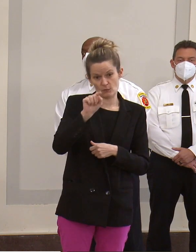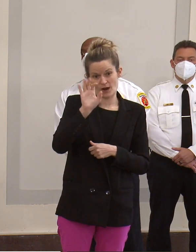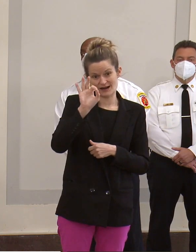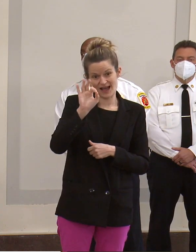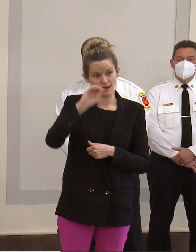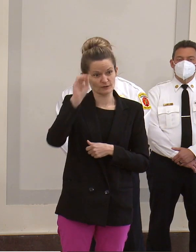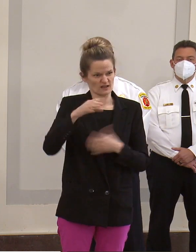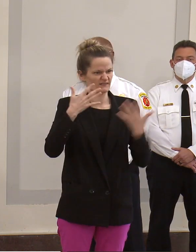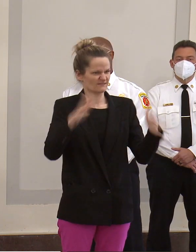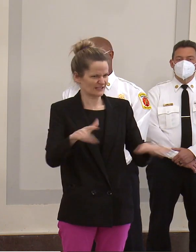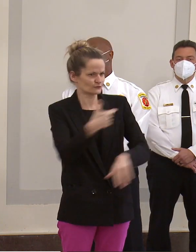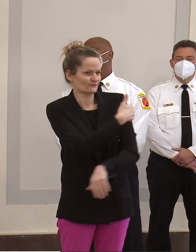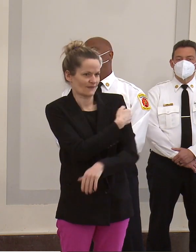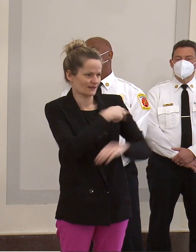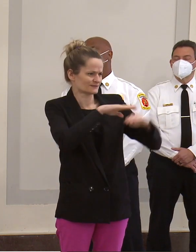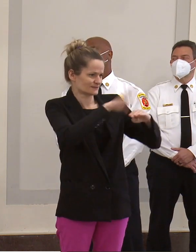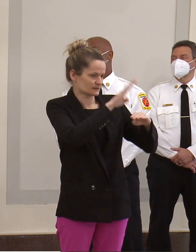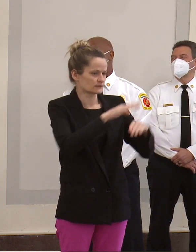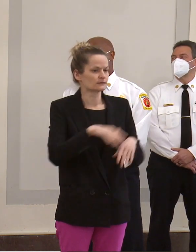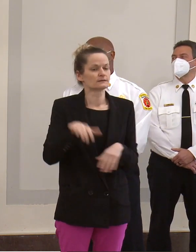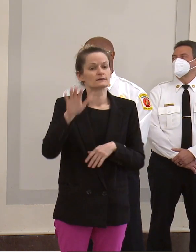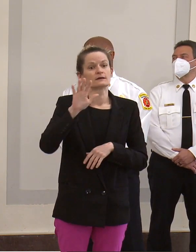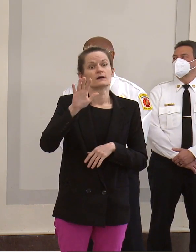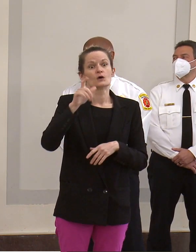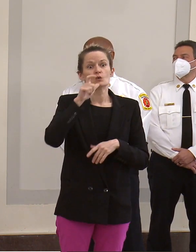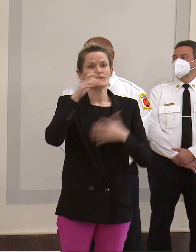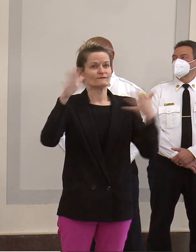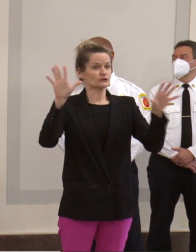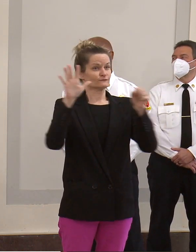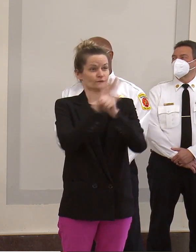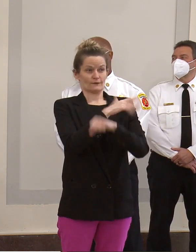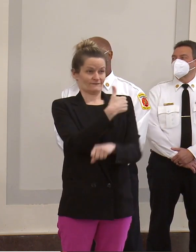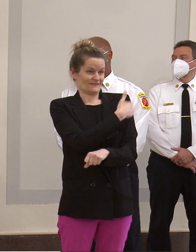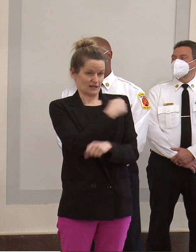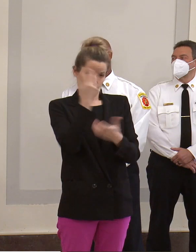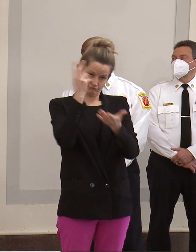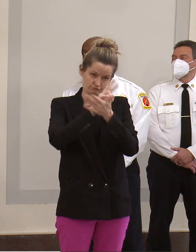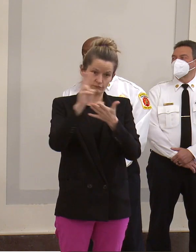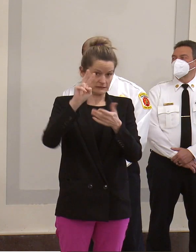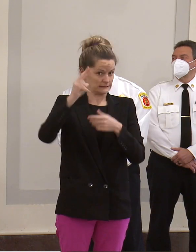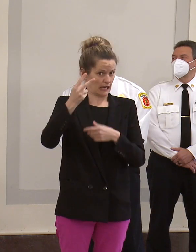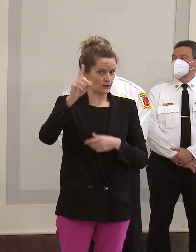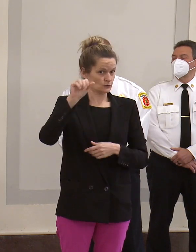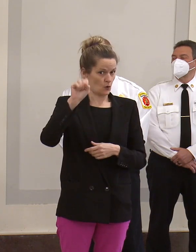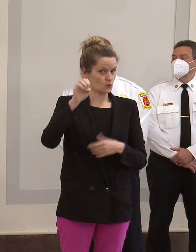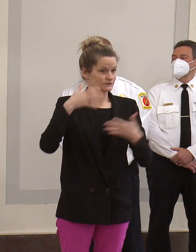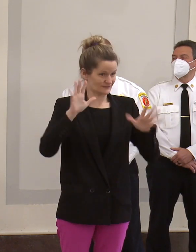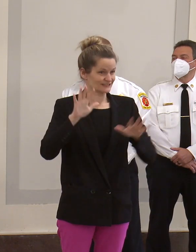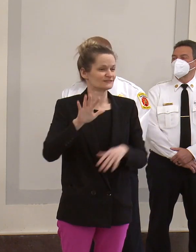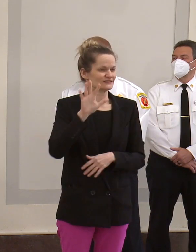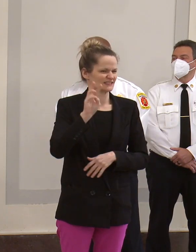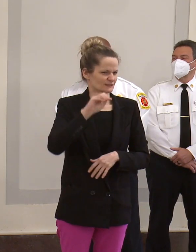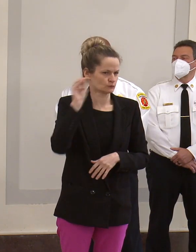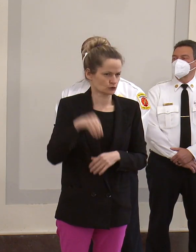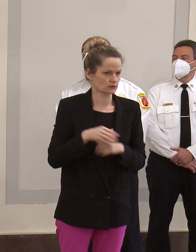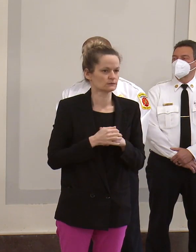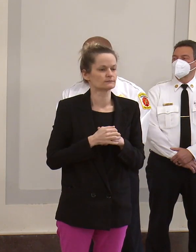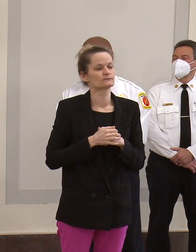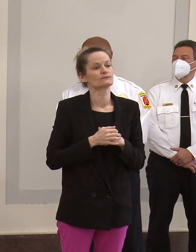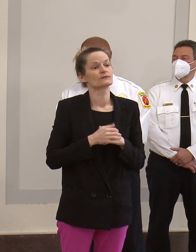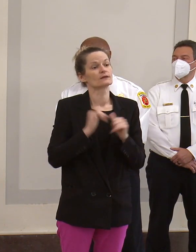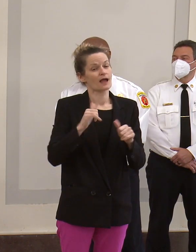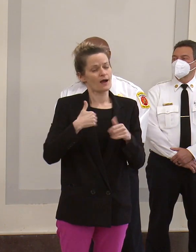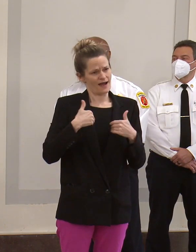vaccinated. In addition to the updates on the dashboard of key COVID metrics, our epidemiologists have also updated our